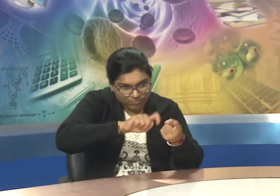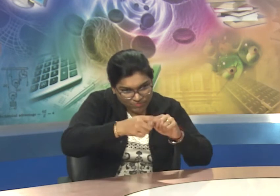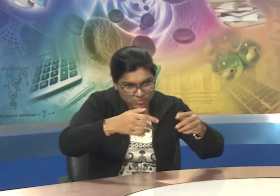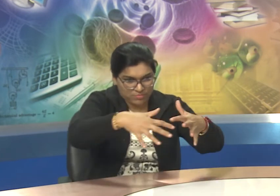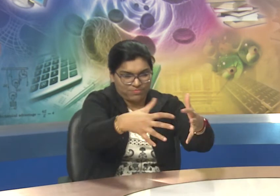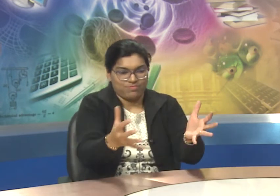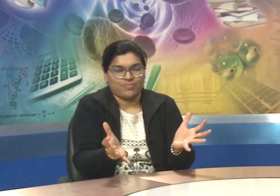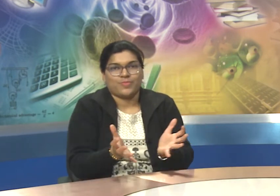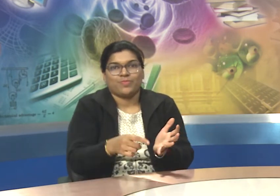straight on the